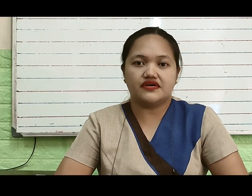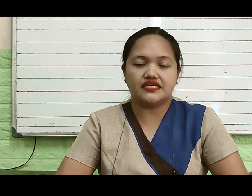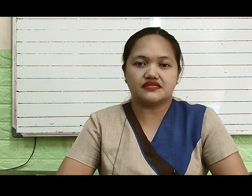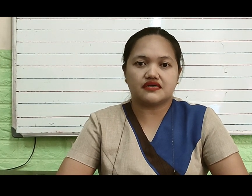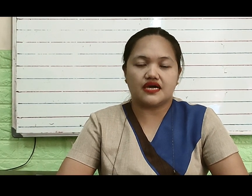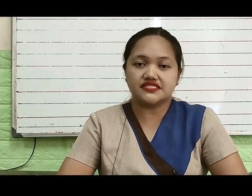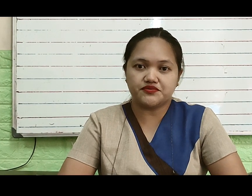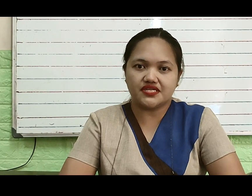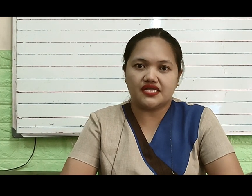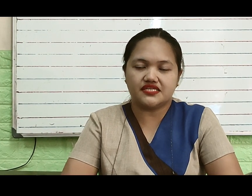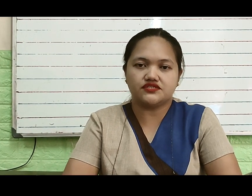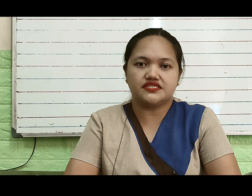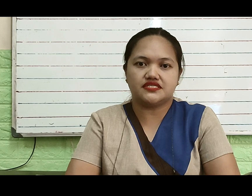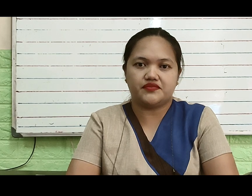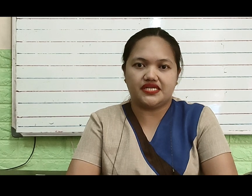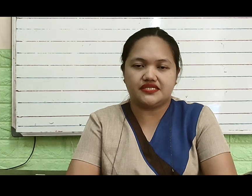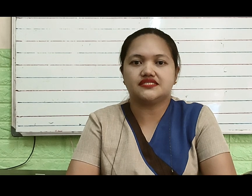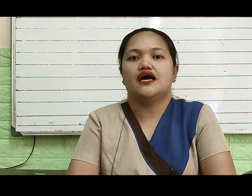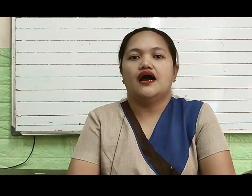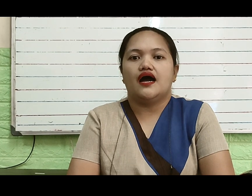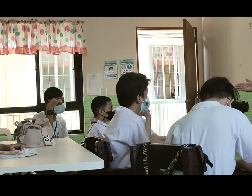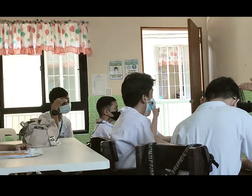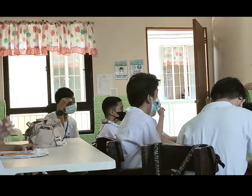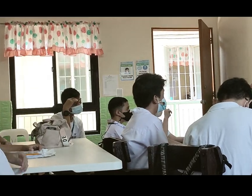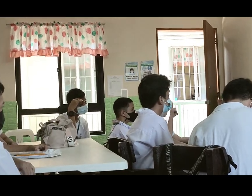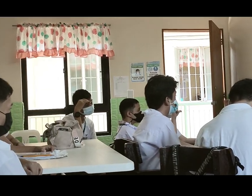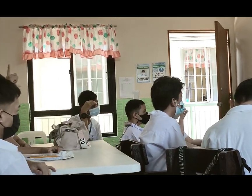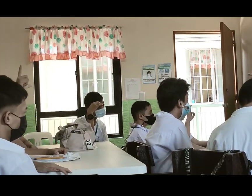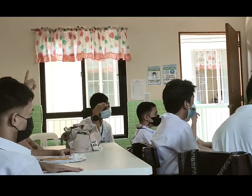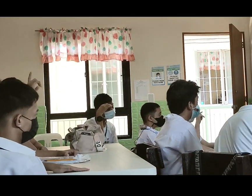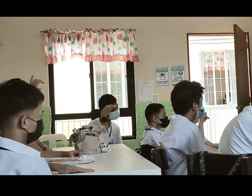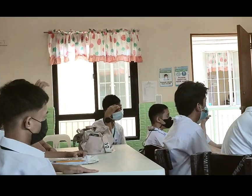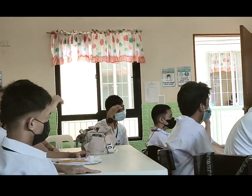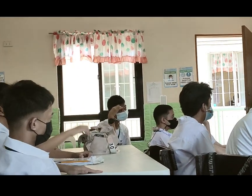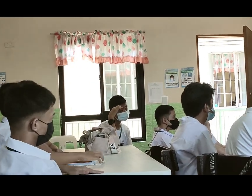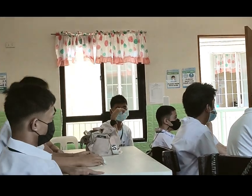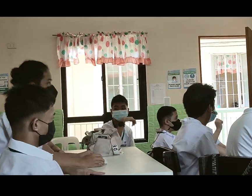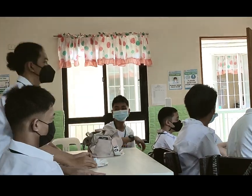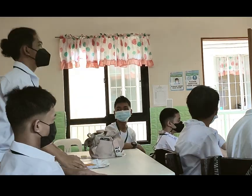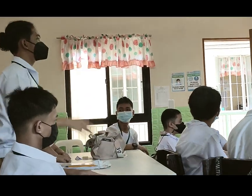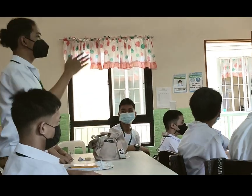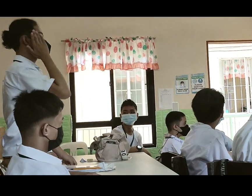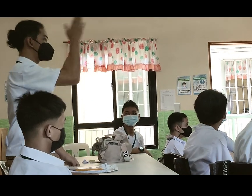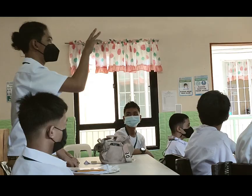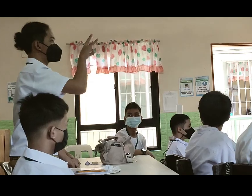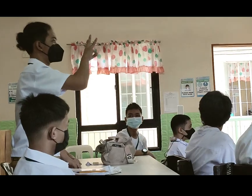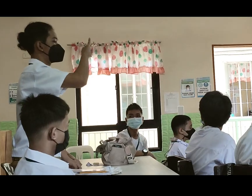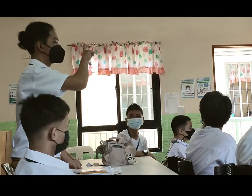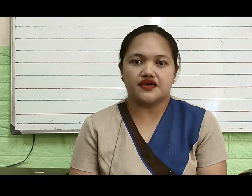different exceptionalities or disabilities. They should search some schools near them who accept